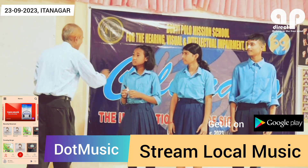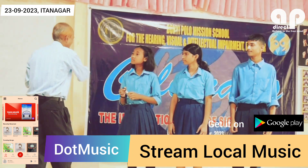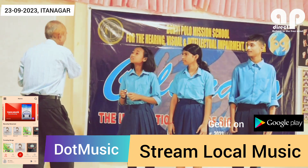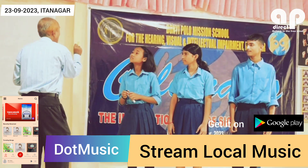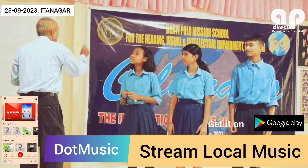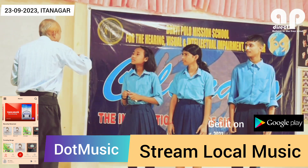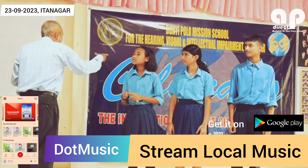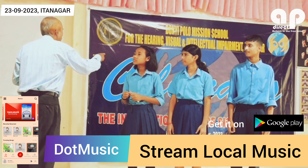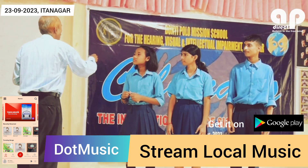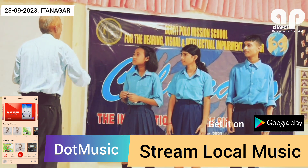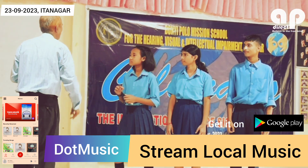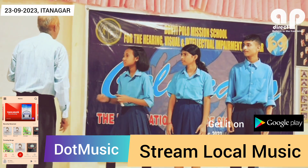name?